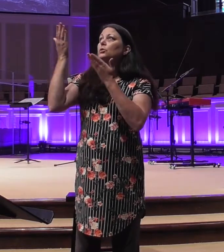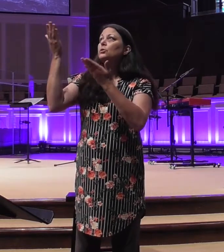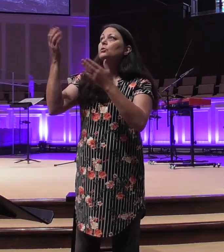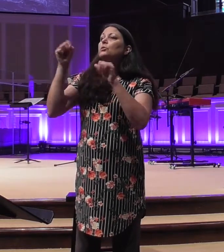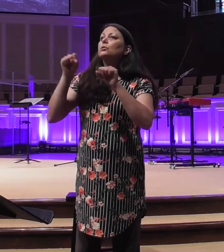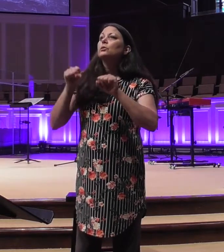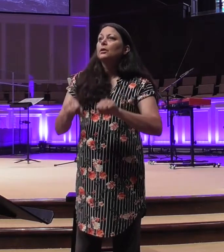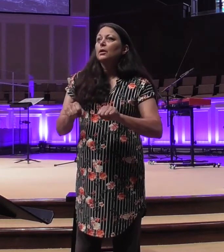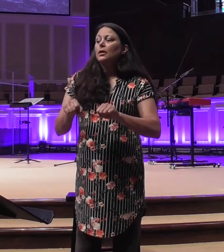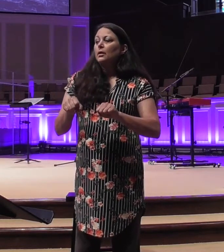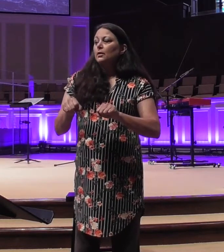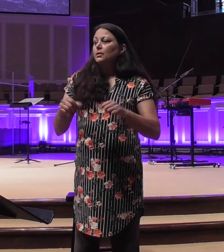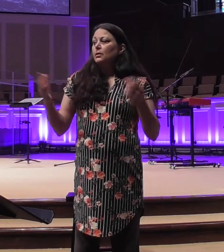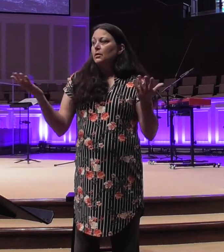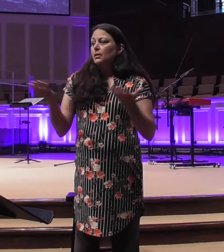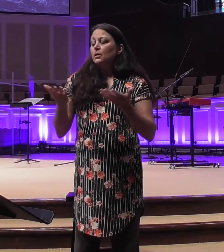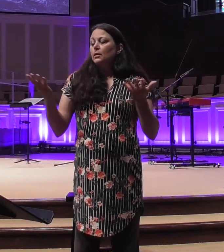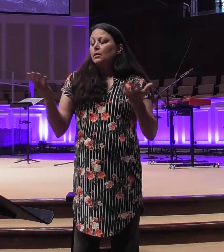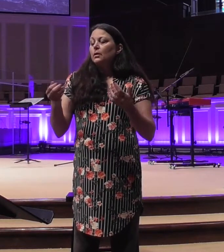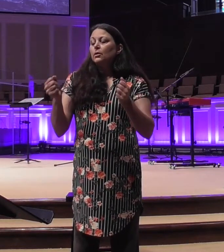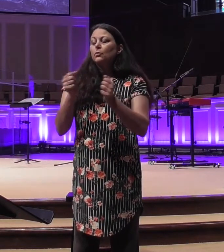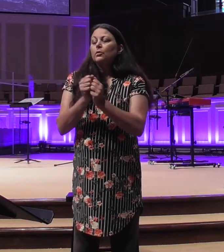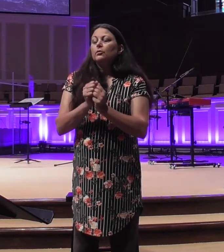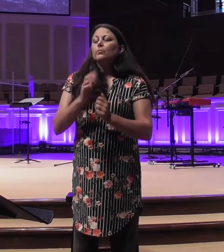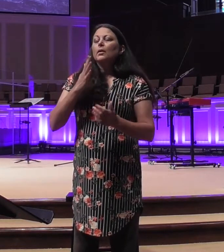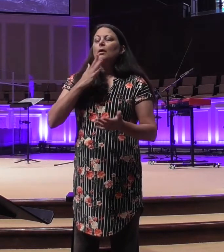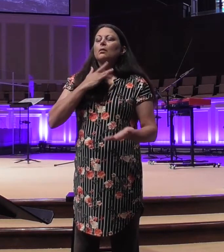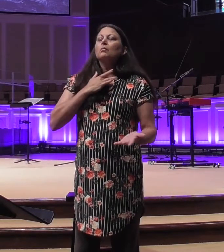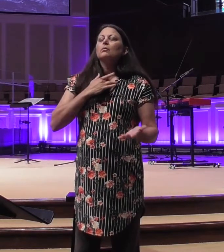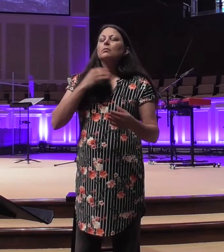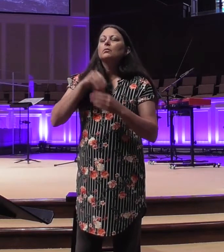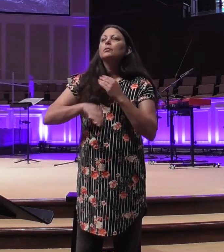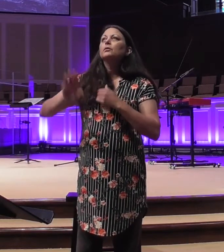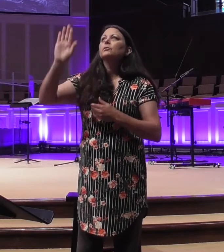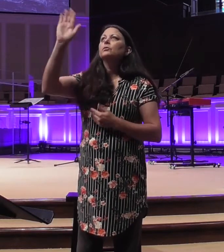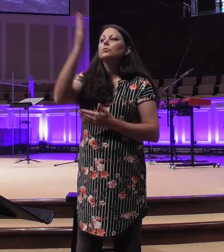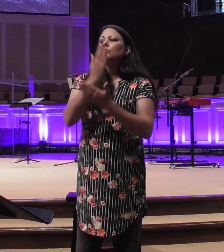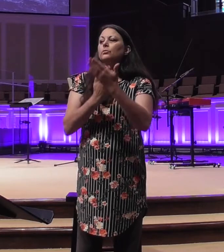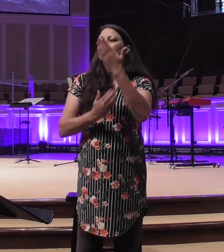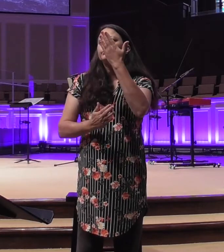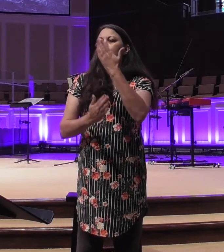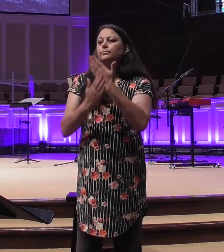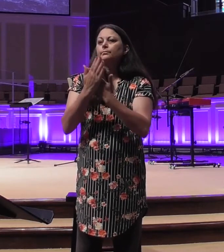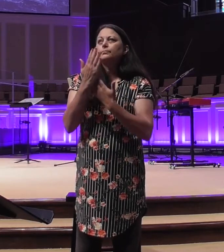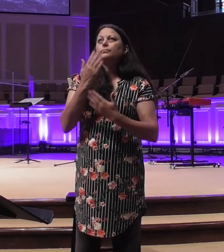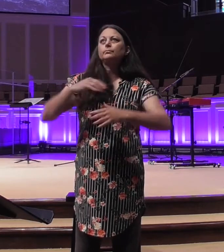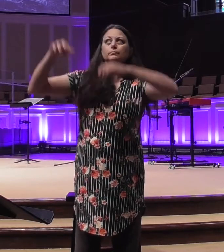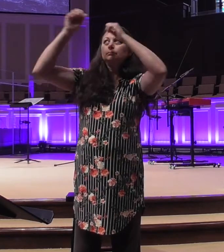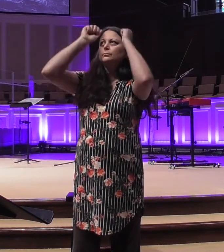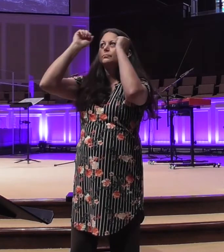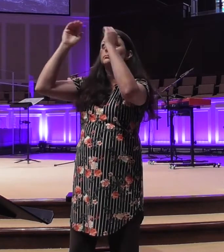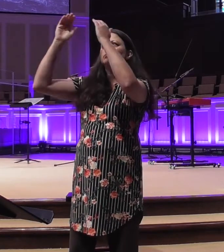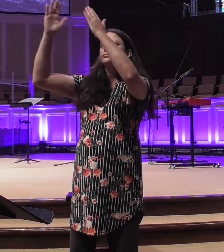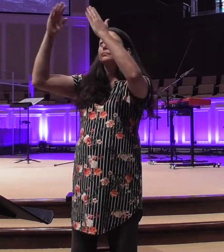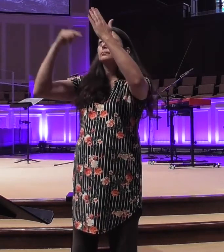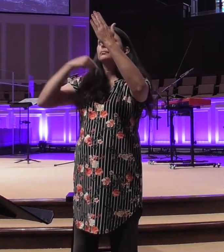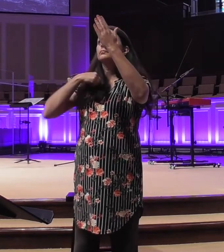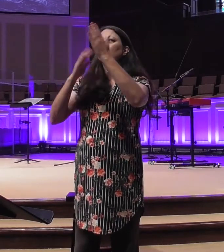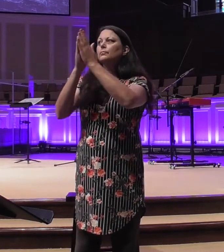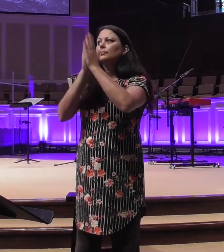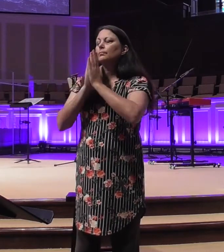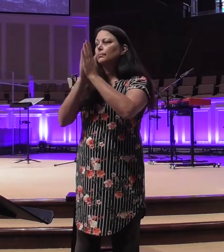here with my heart in your hands. So Father, I pray, make me